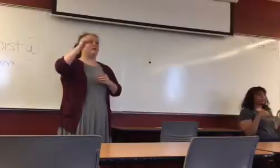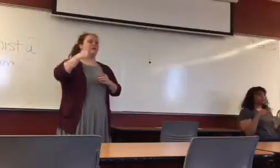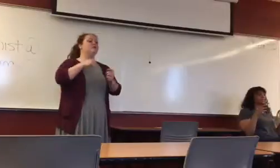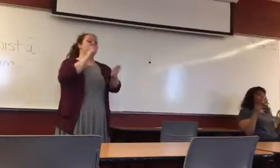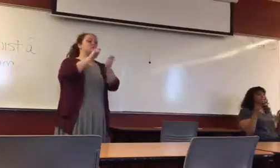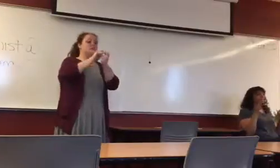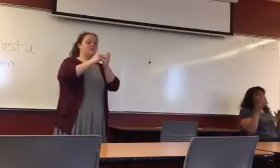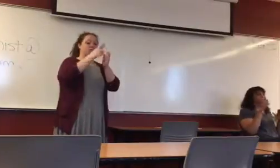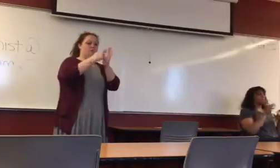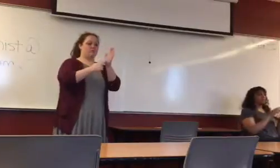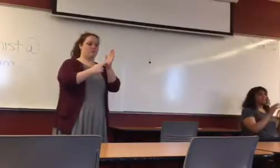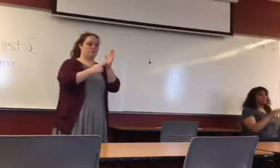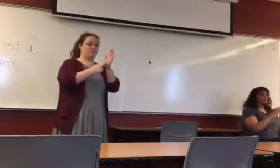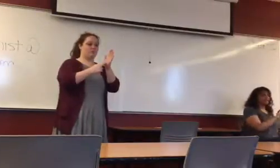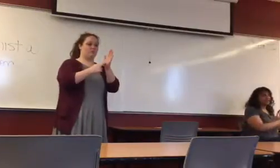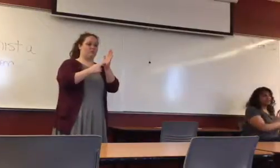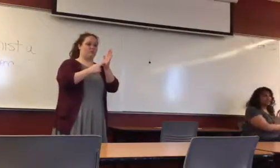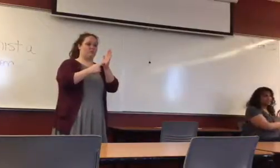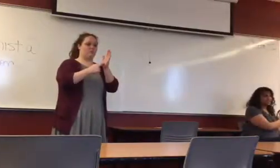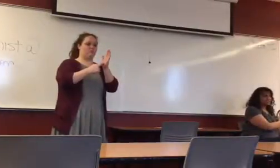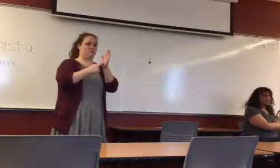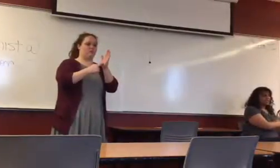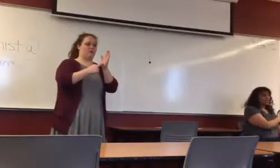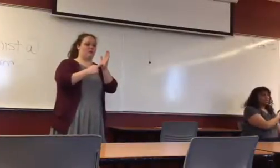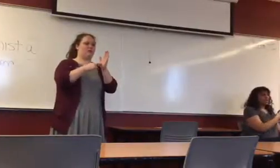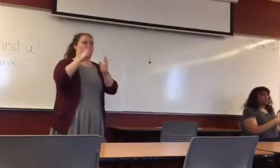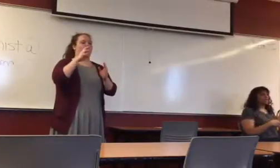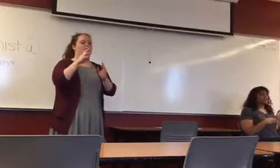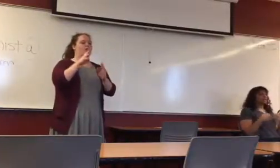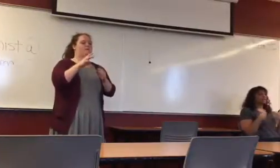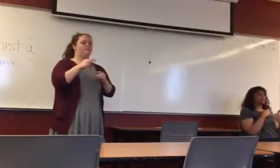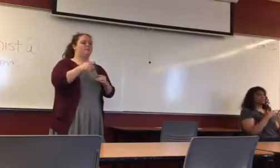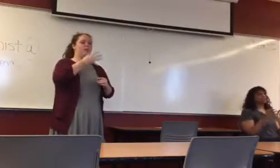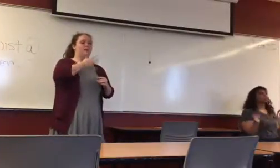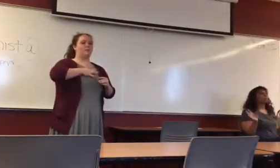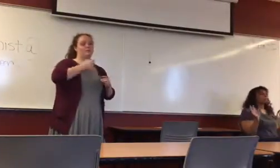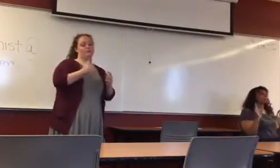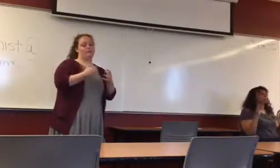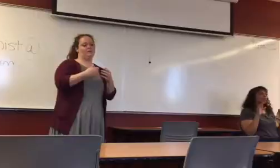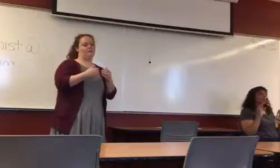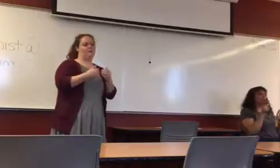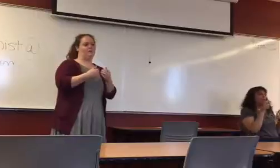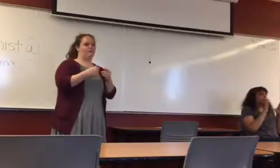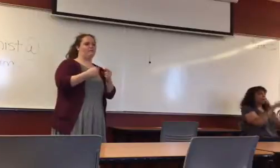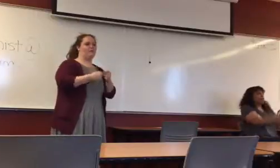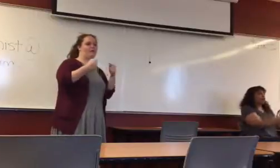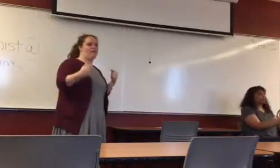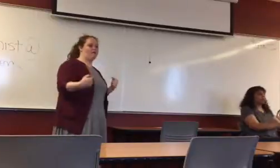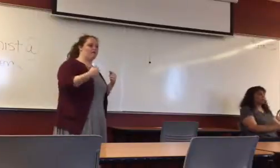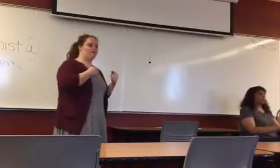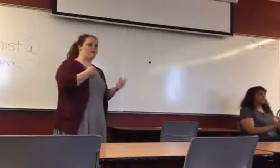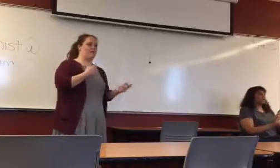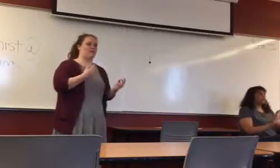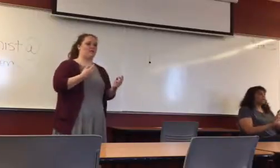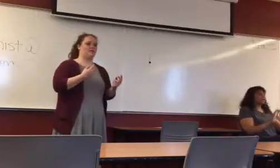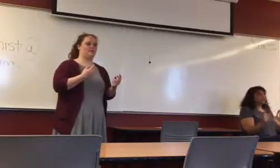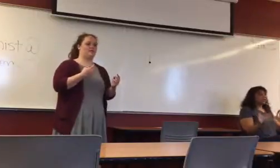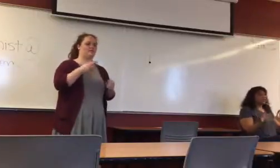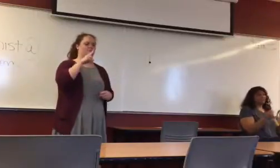where it's like the Women Against Violence Act. Sure. And it doesn't just mean women alone, but it's like, just